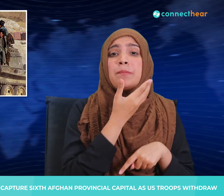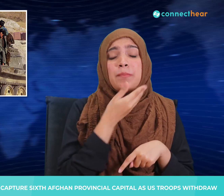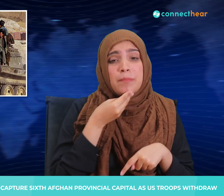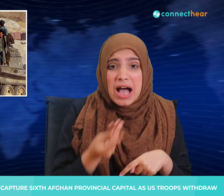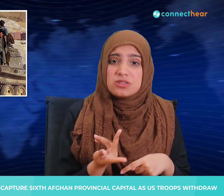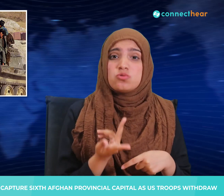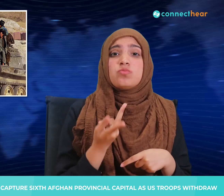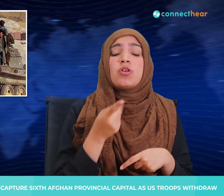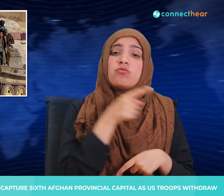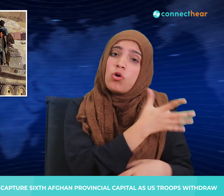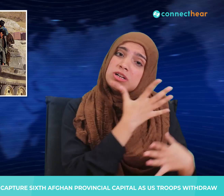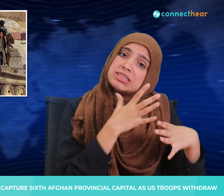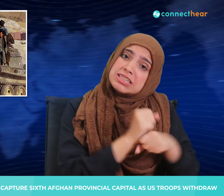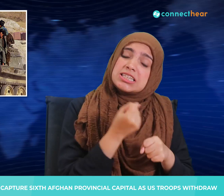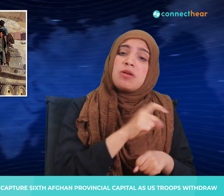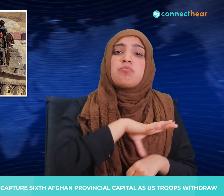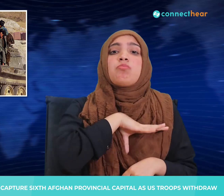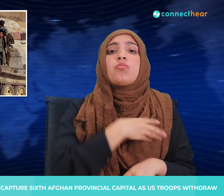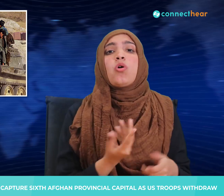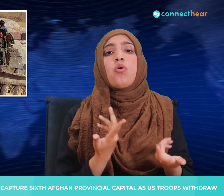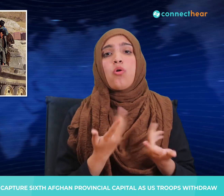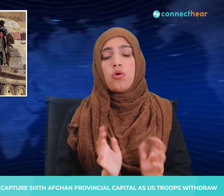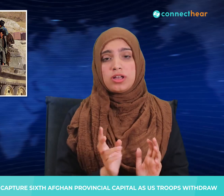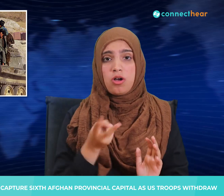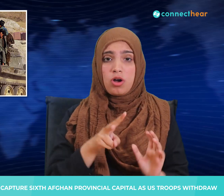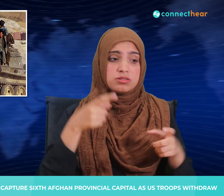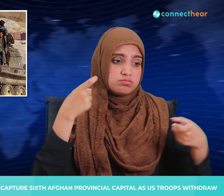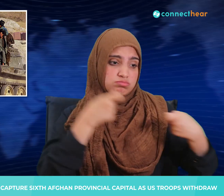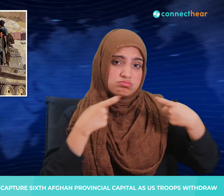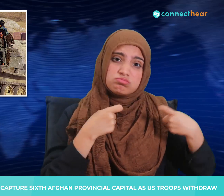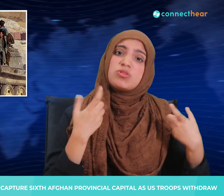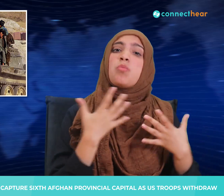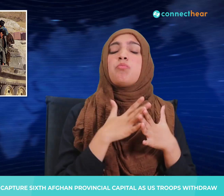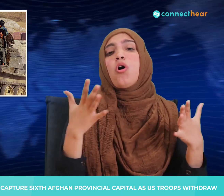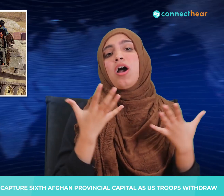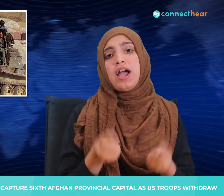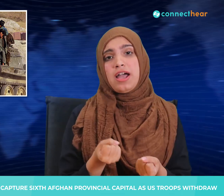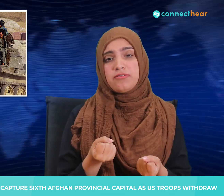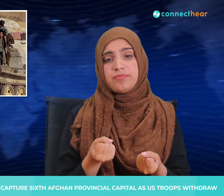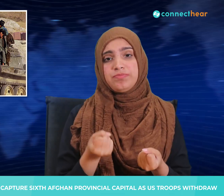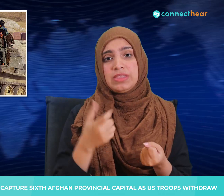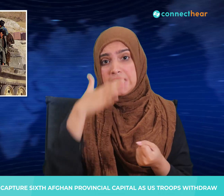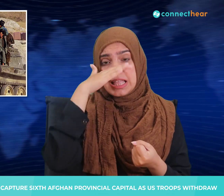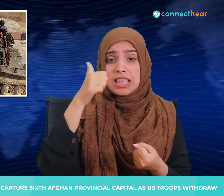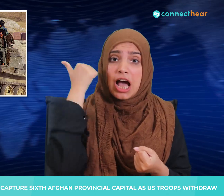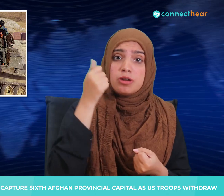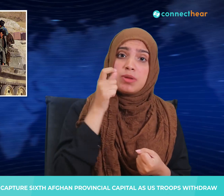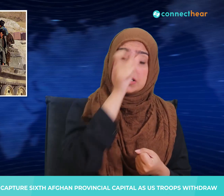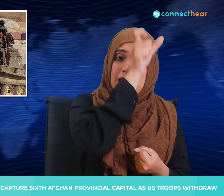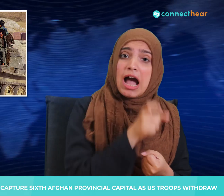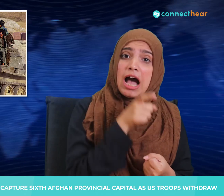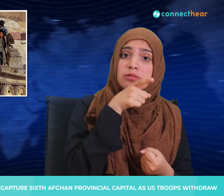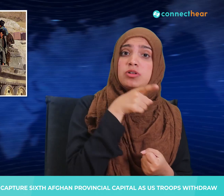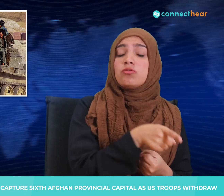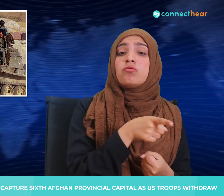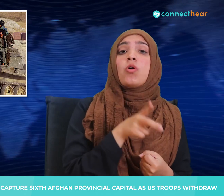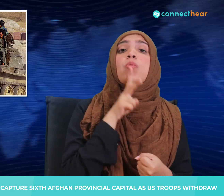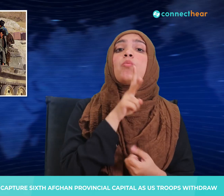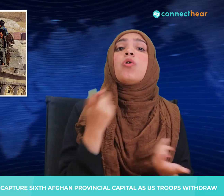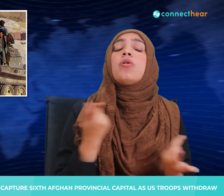conflict describing the almost constant sound of gunfire and explosions. A Taliban spokesperson warned the United